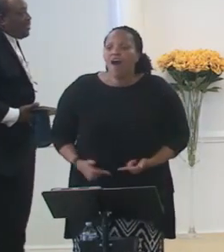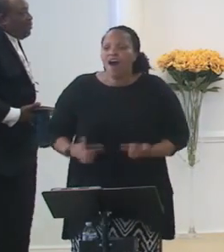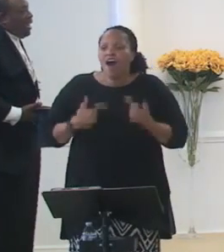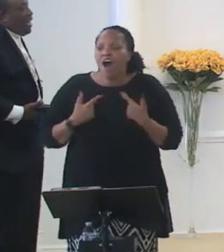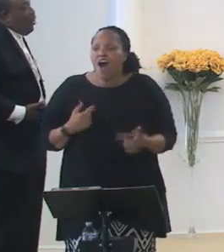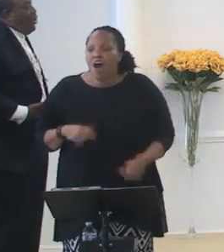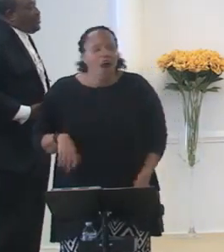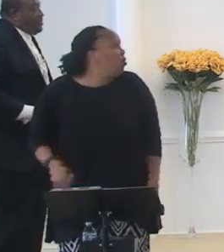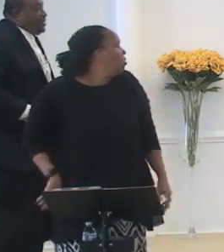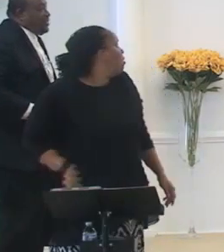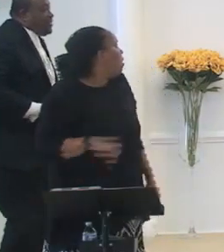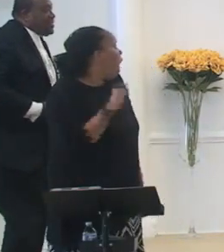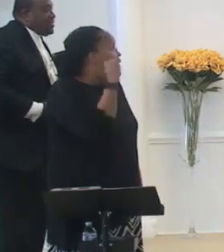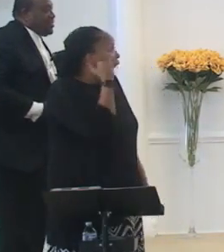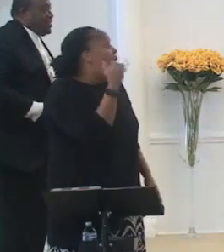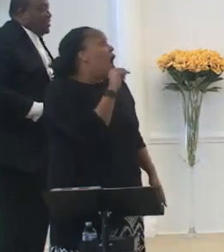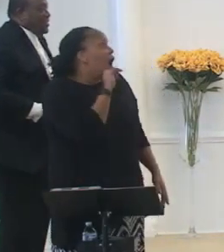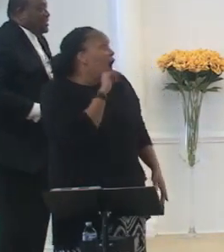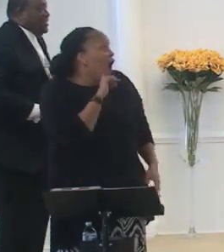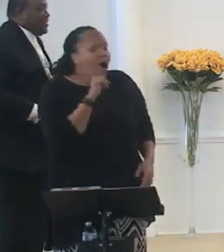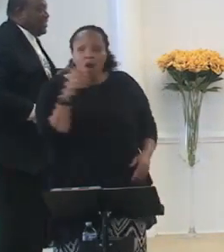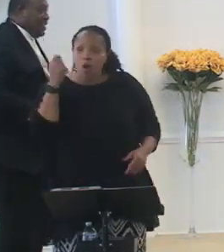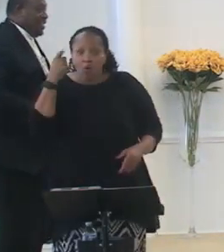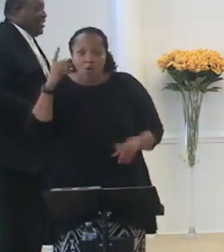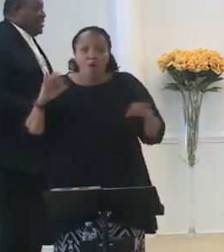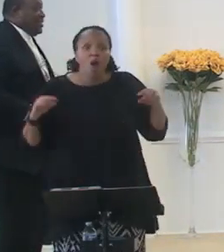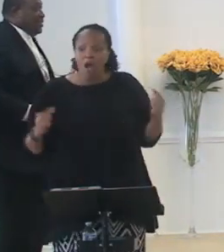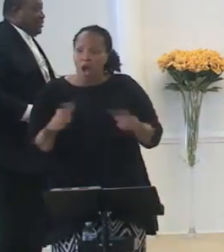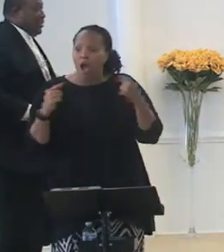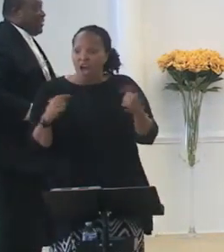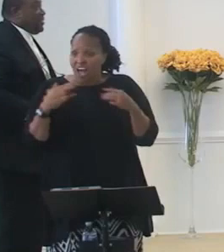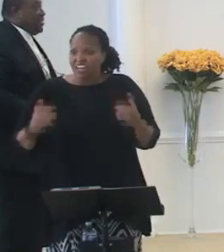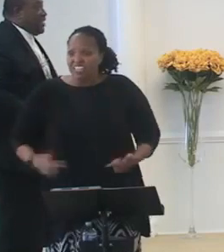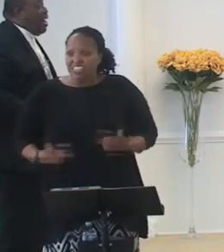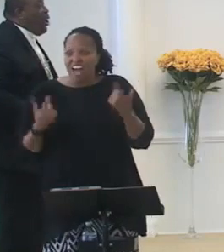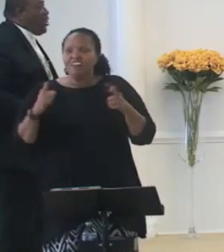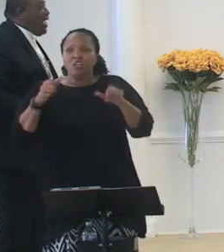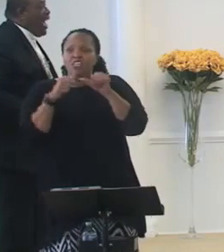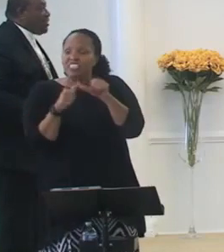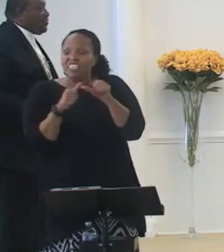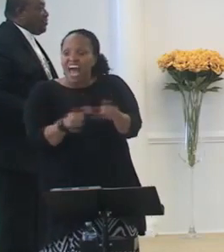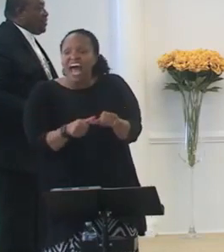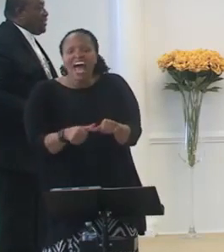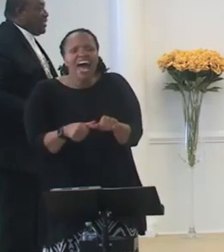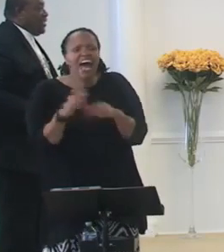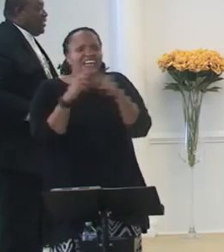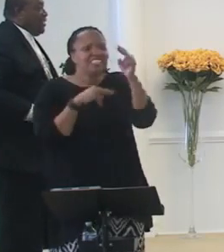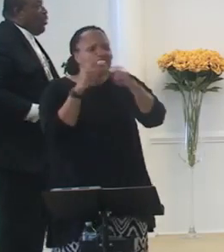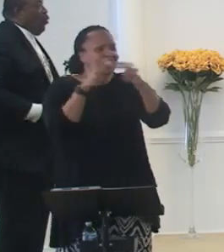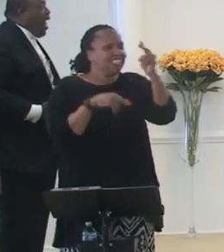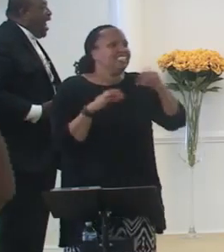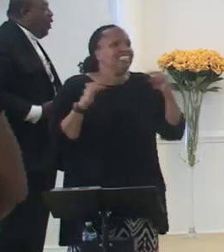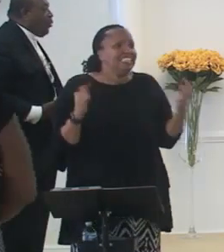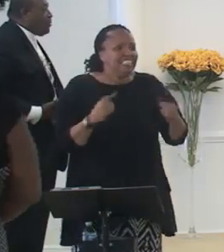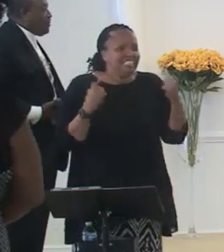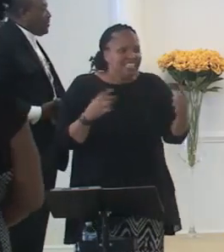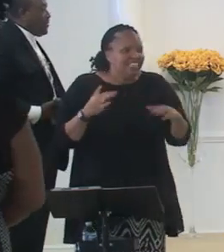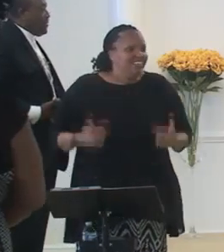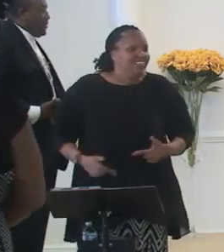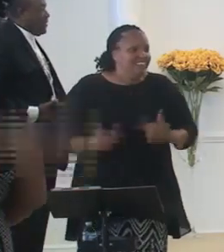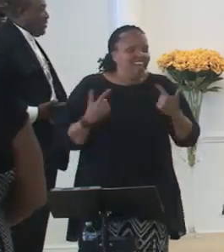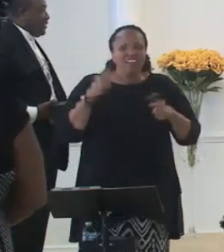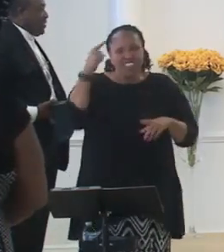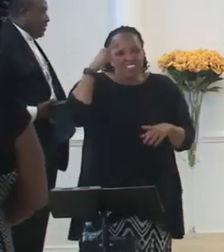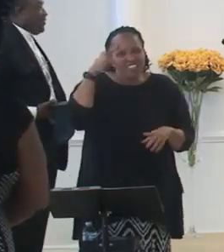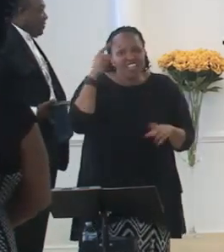understand the sinful life that you're living, you'll continue to build and thinking you're building something. If you